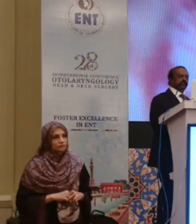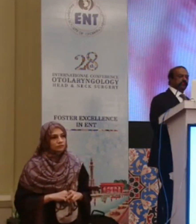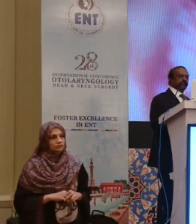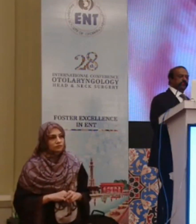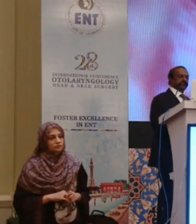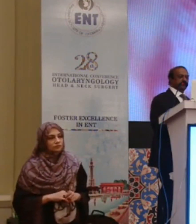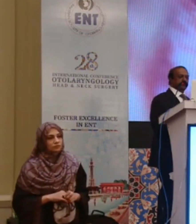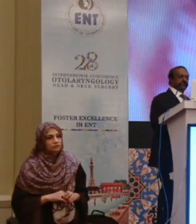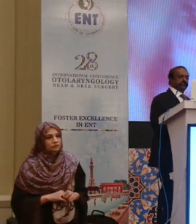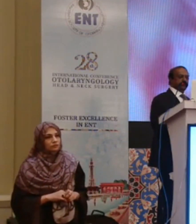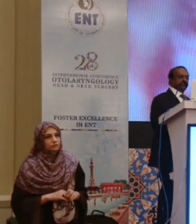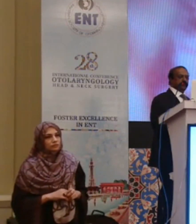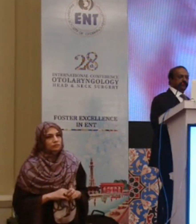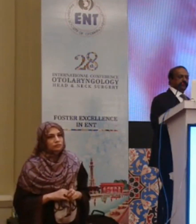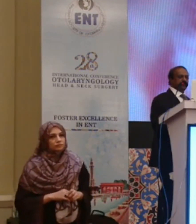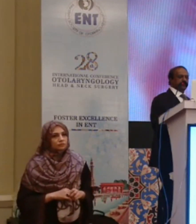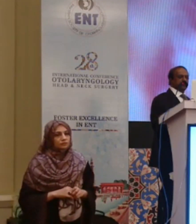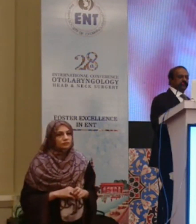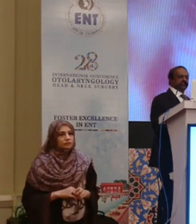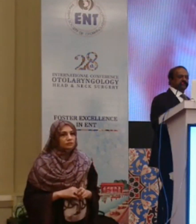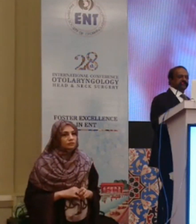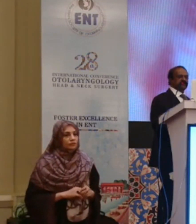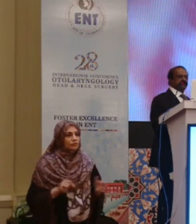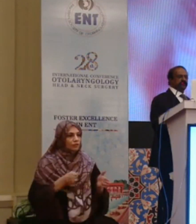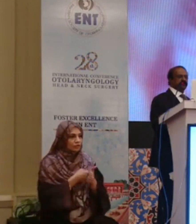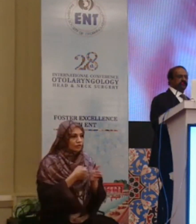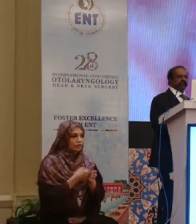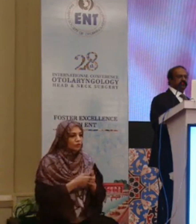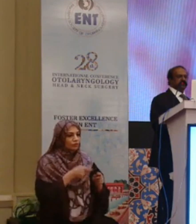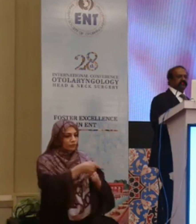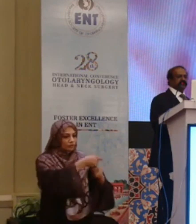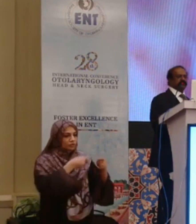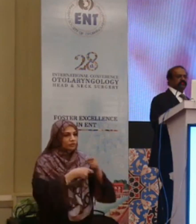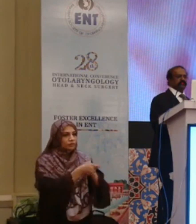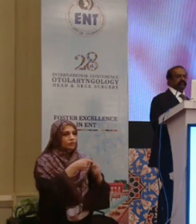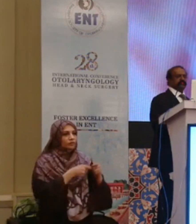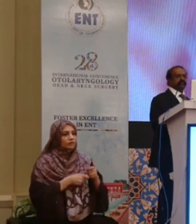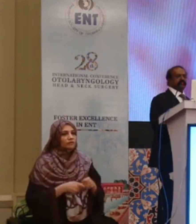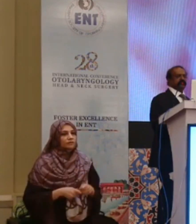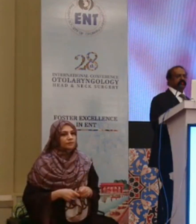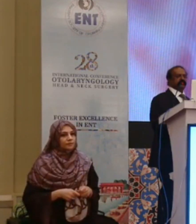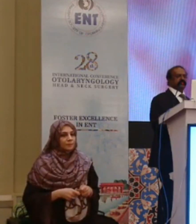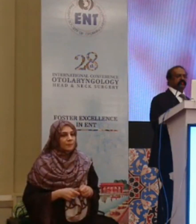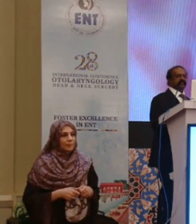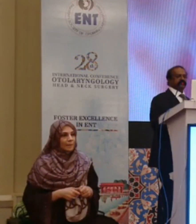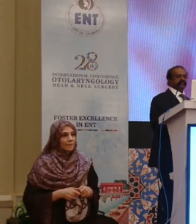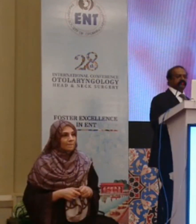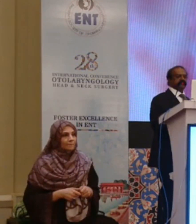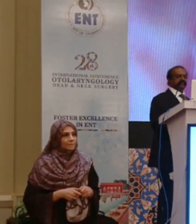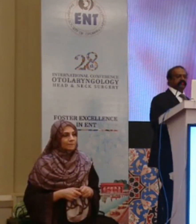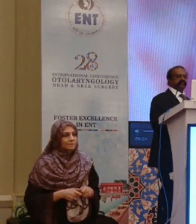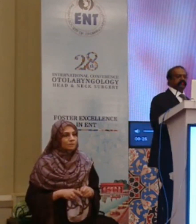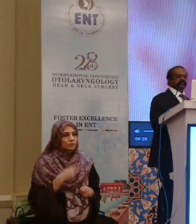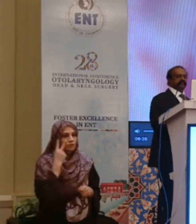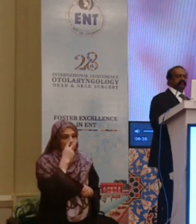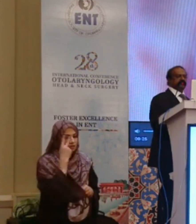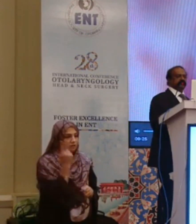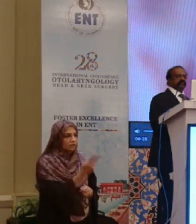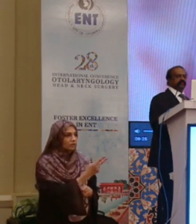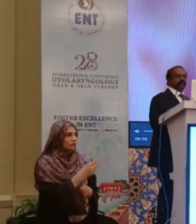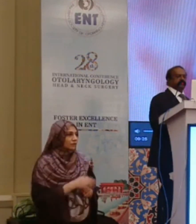Still, I am not pulling it out. I am trying to deliver this gel foam. Along with the gel foam, you can see that